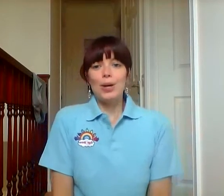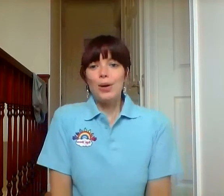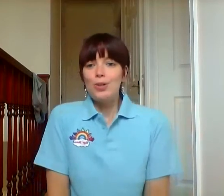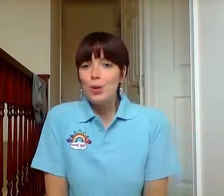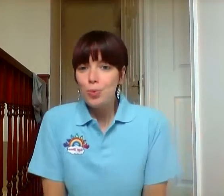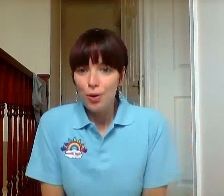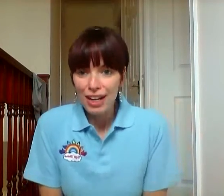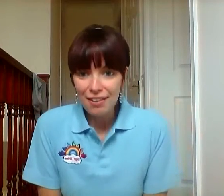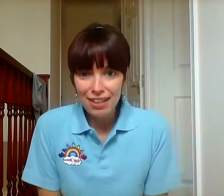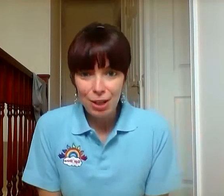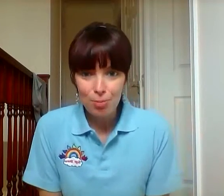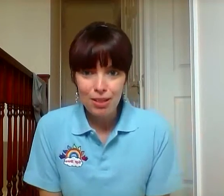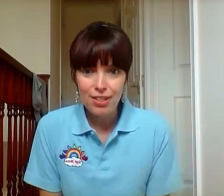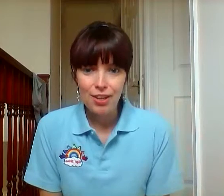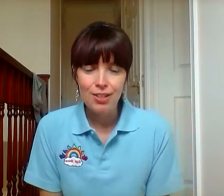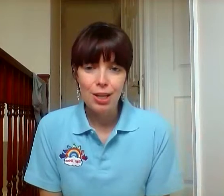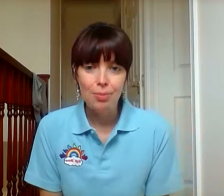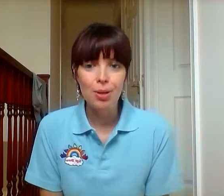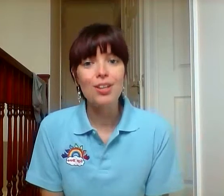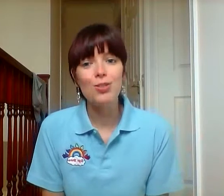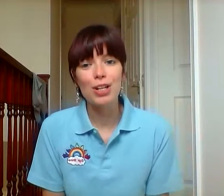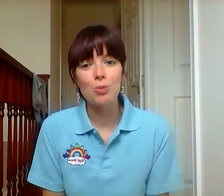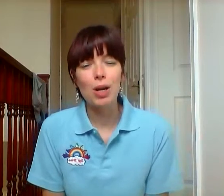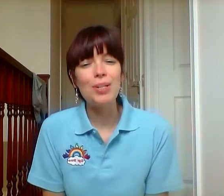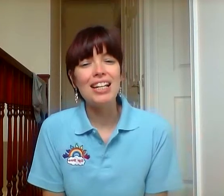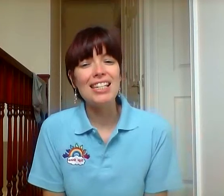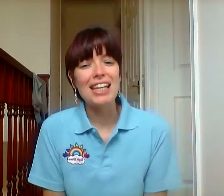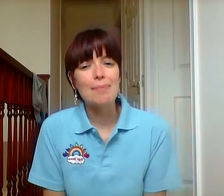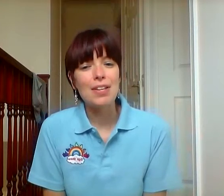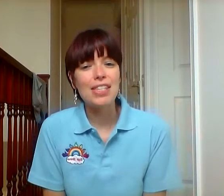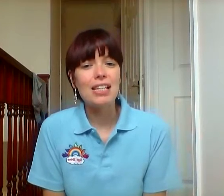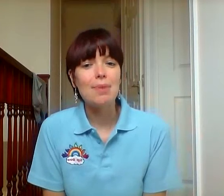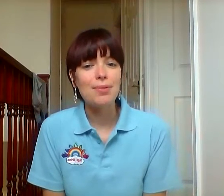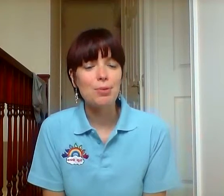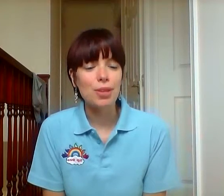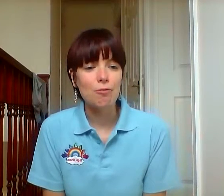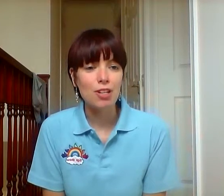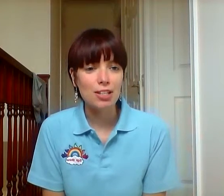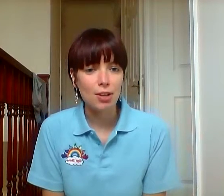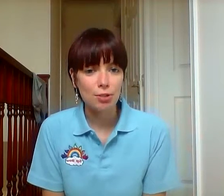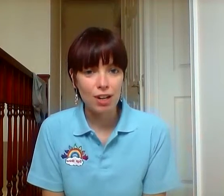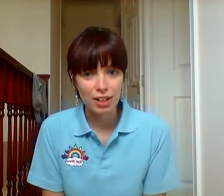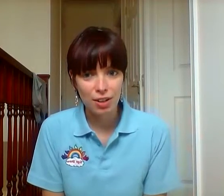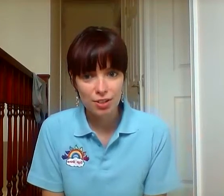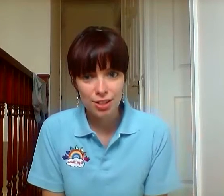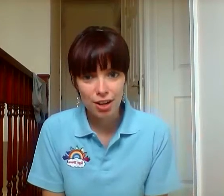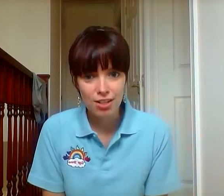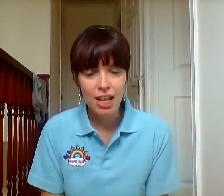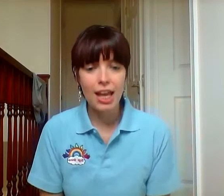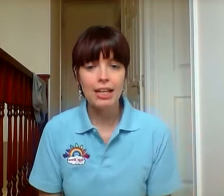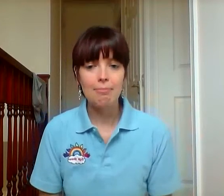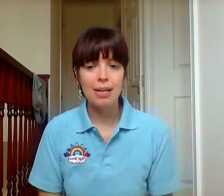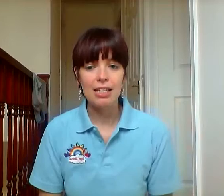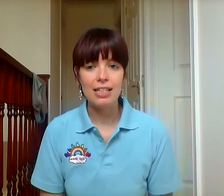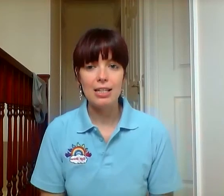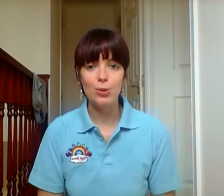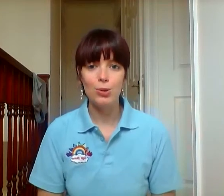So don't worry if they don't pick the signs up straight away. We tend to say about 6 months is when they really start to recognise the signs, and you may see your